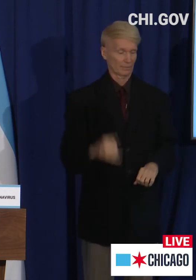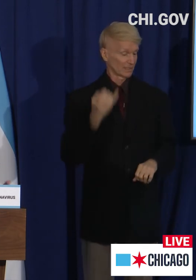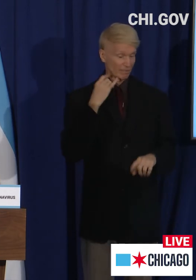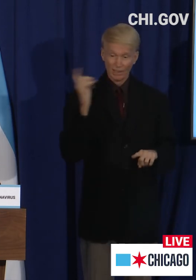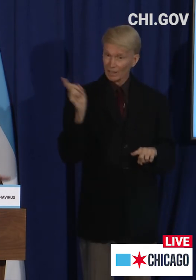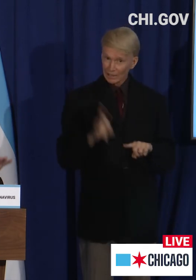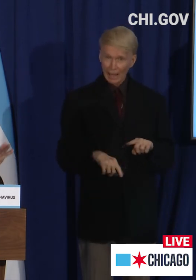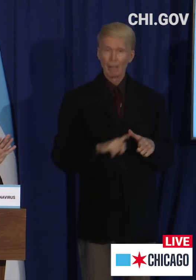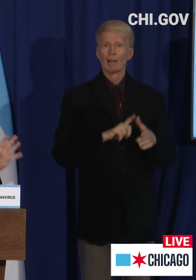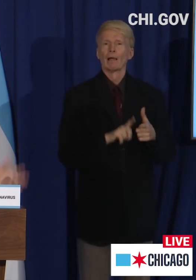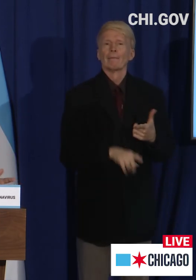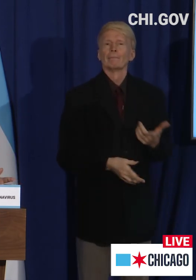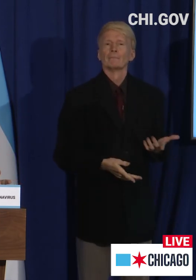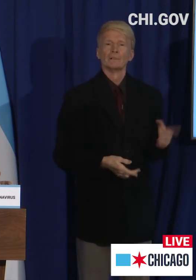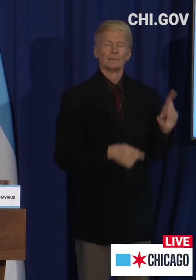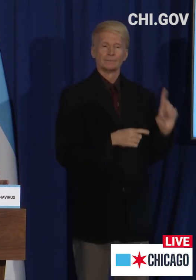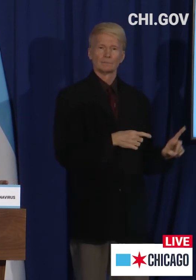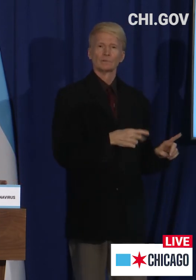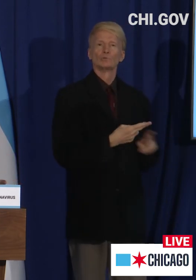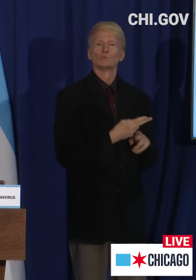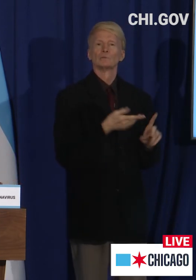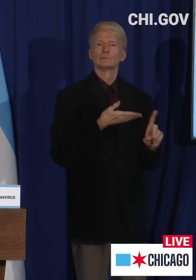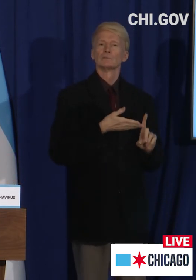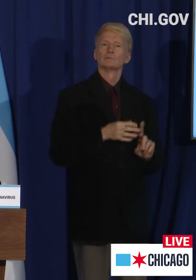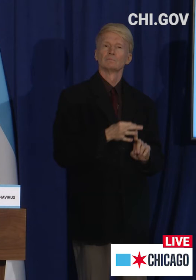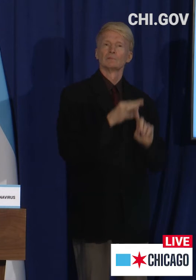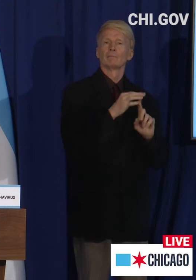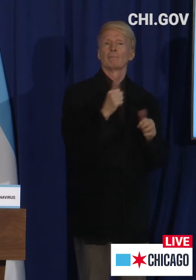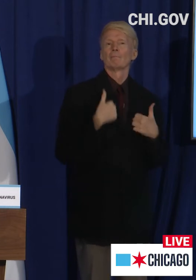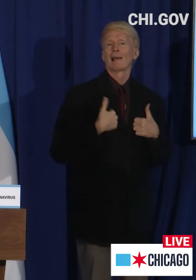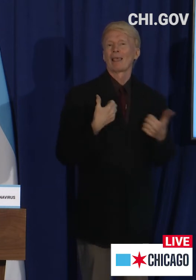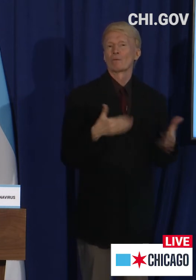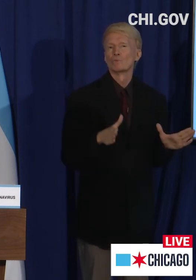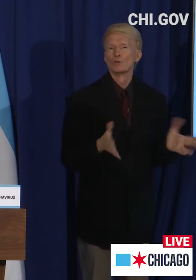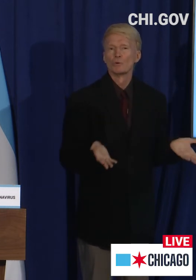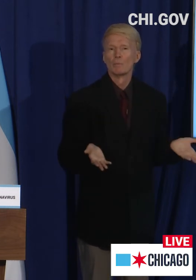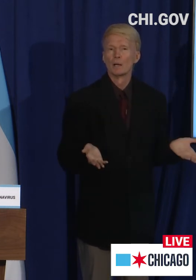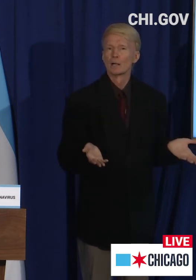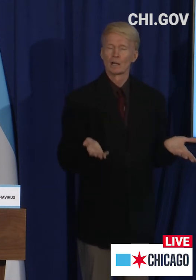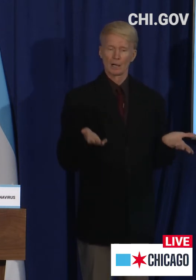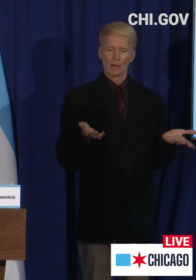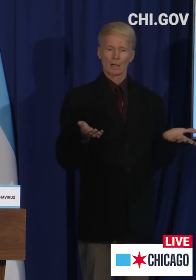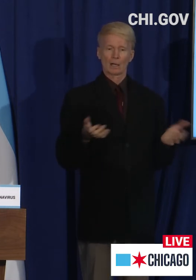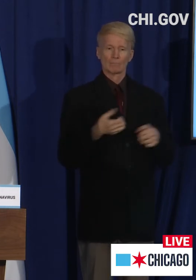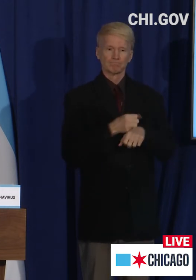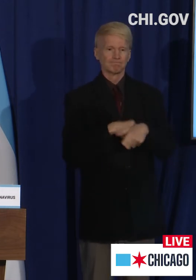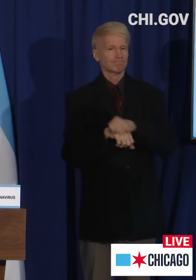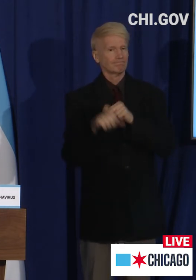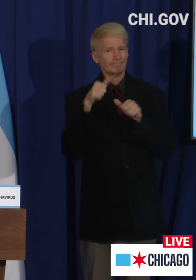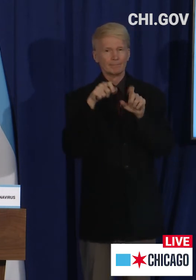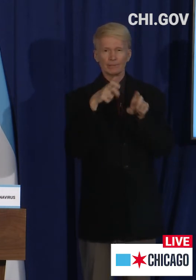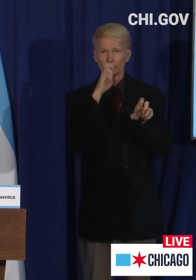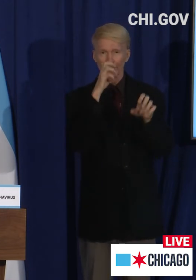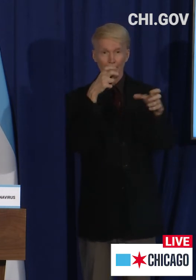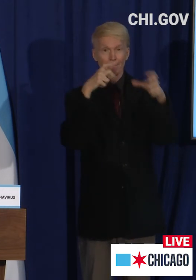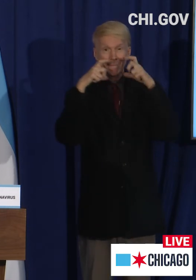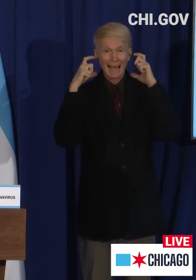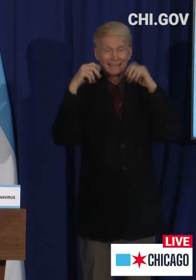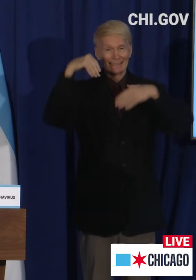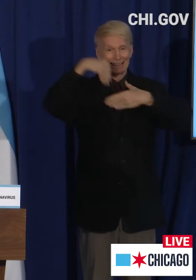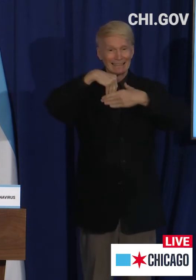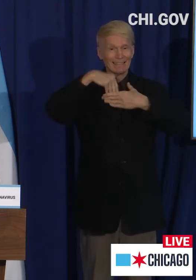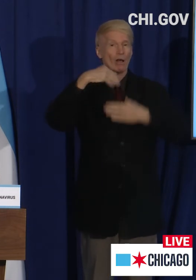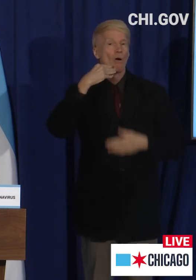have the person who is infected use a different bathroom. Double down on wearing the masks, even inside